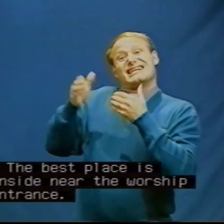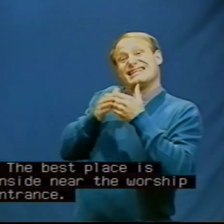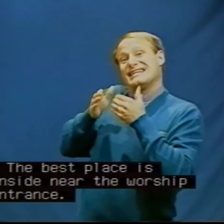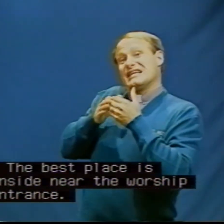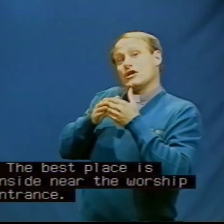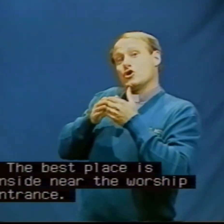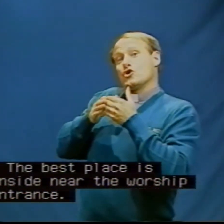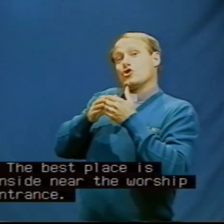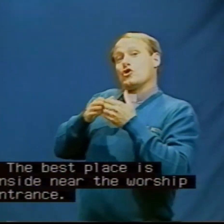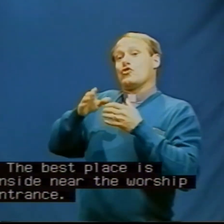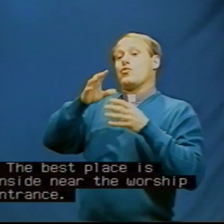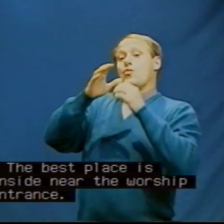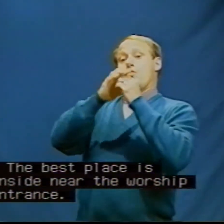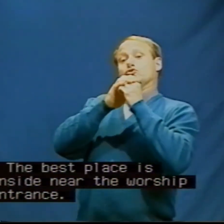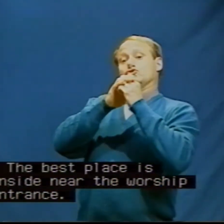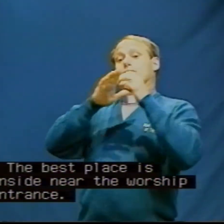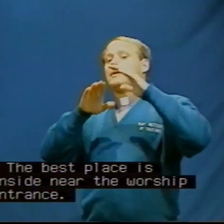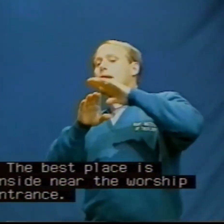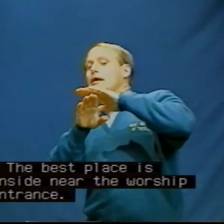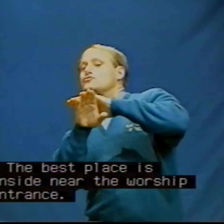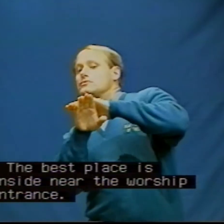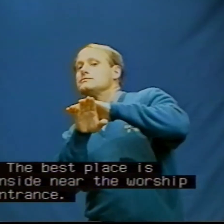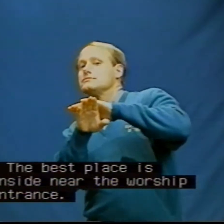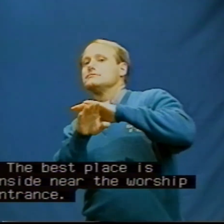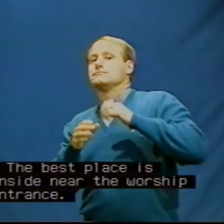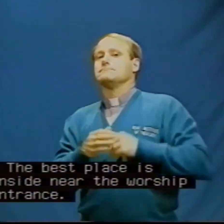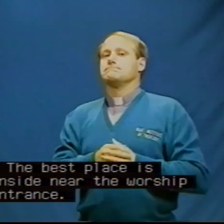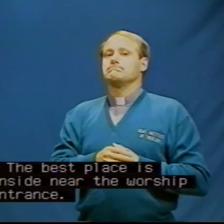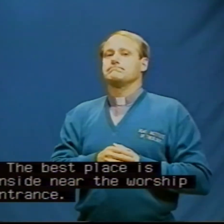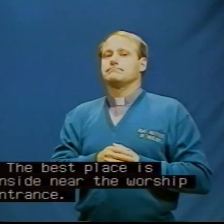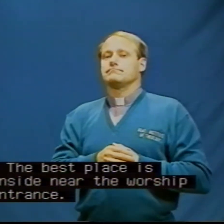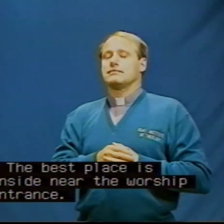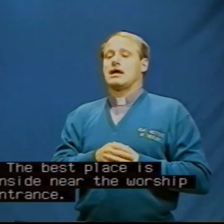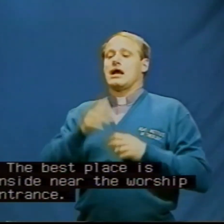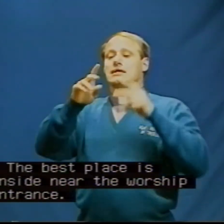The best place inside near the worship entrance.